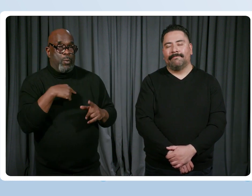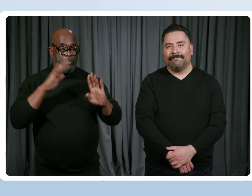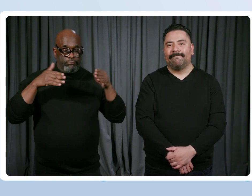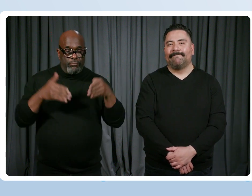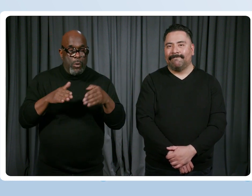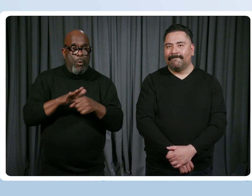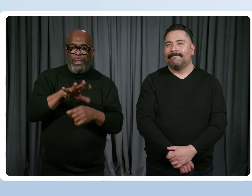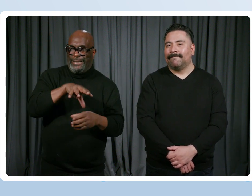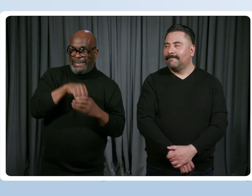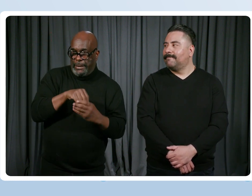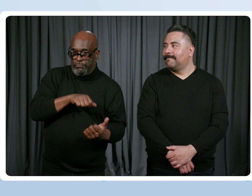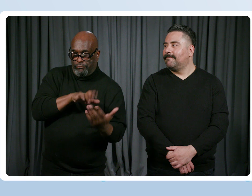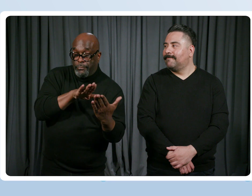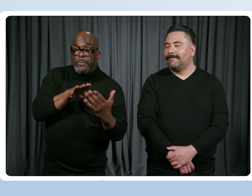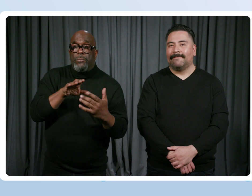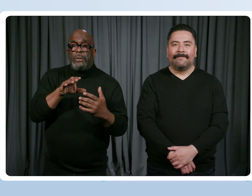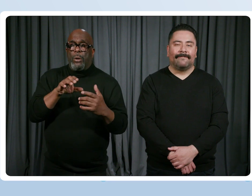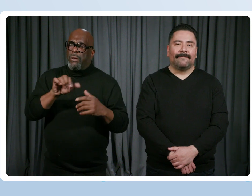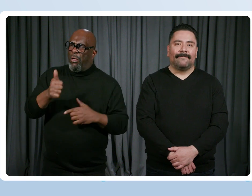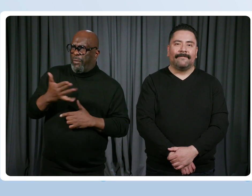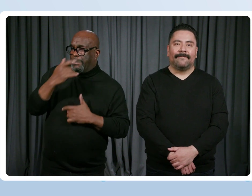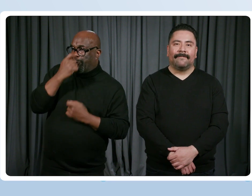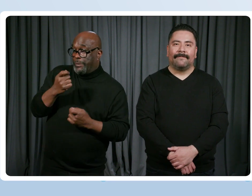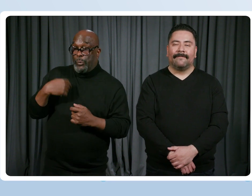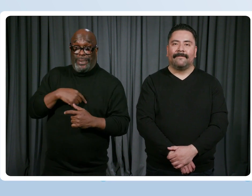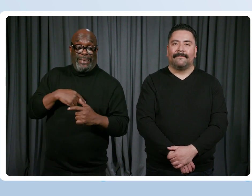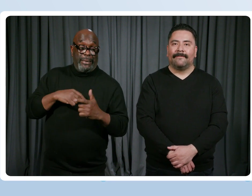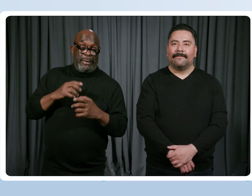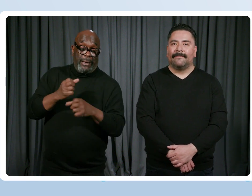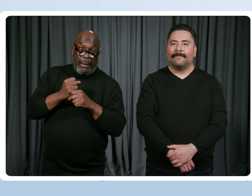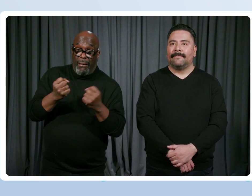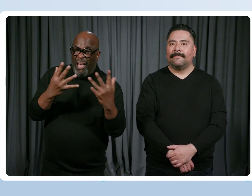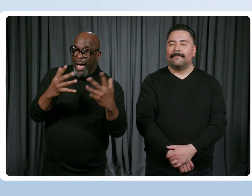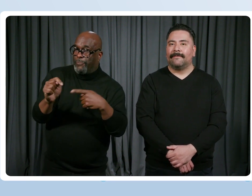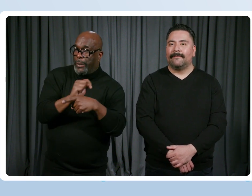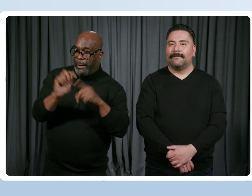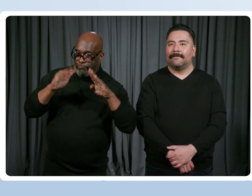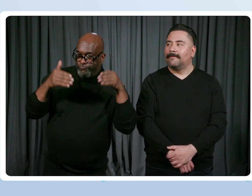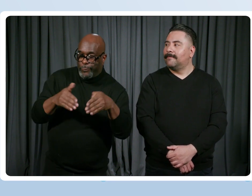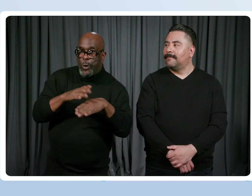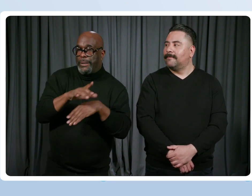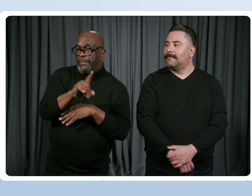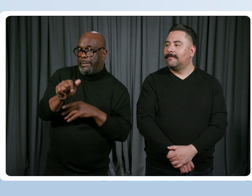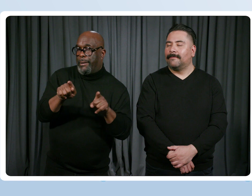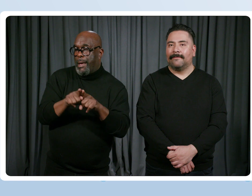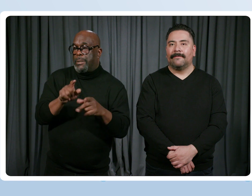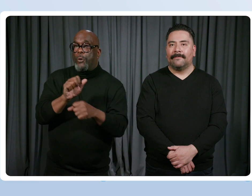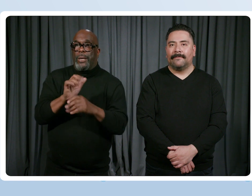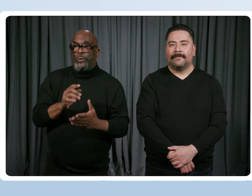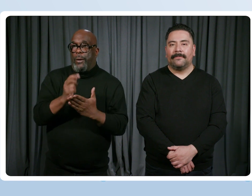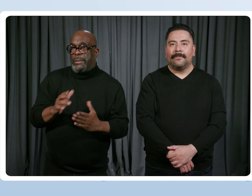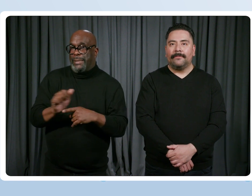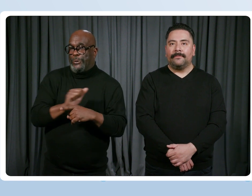but another really distinct piece of that is that we get a lot of training about disability as occupational therapy